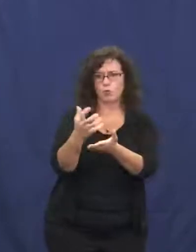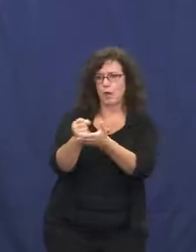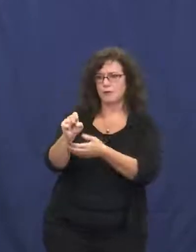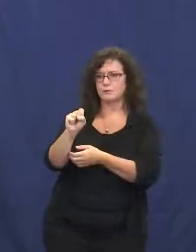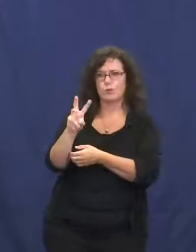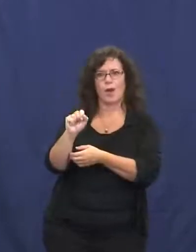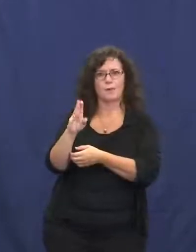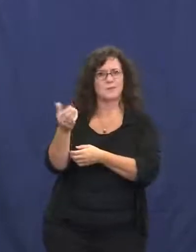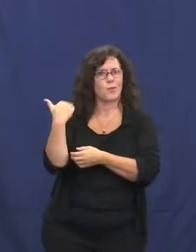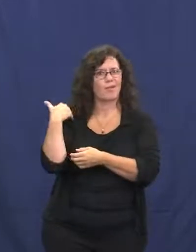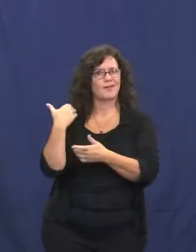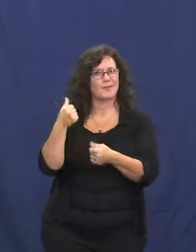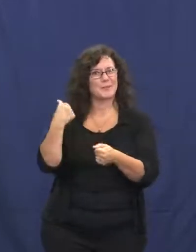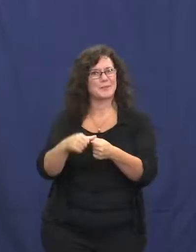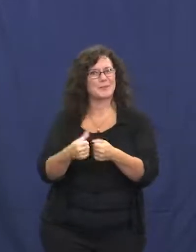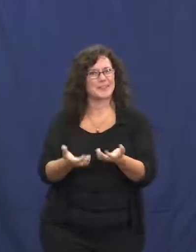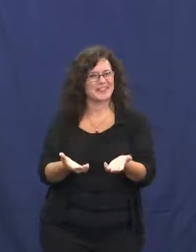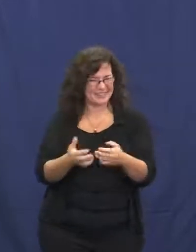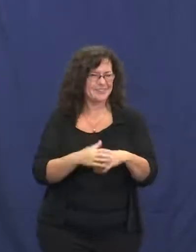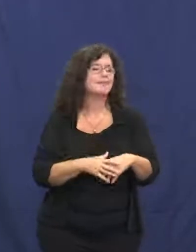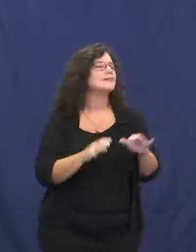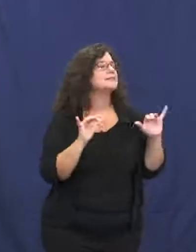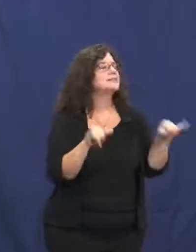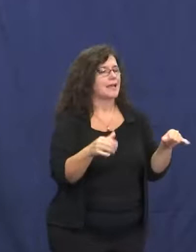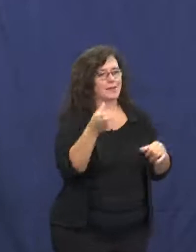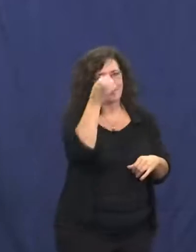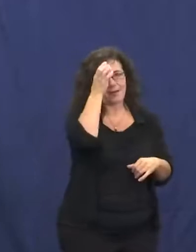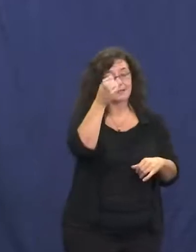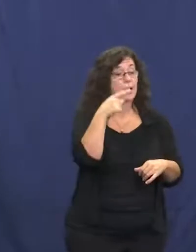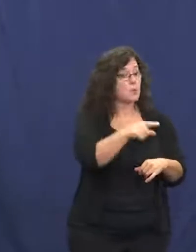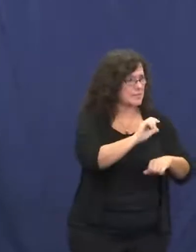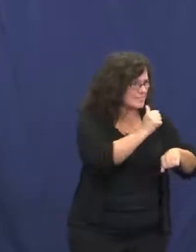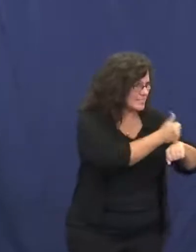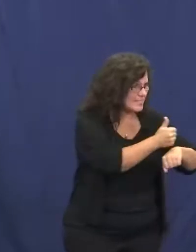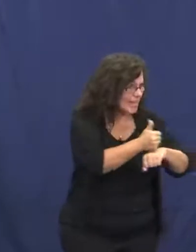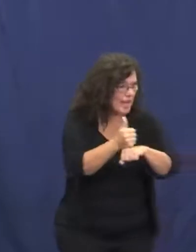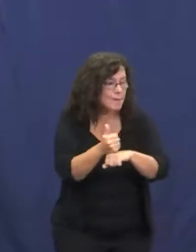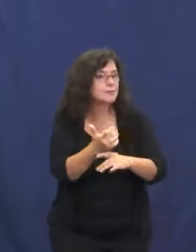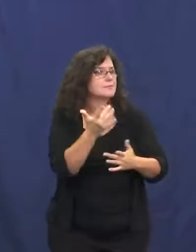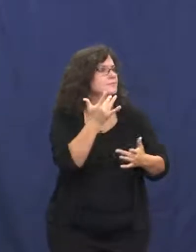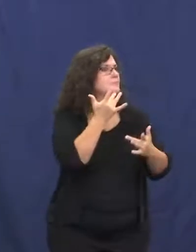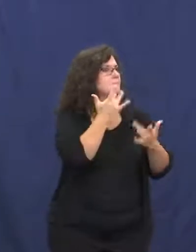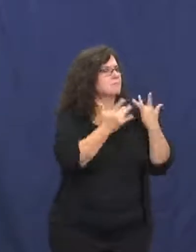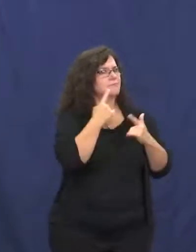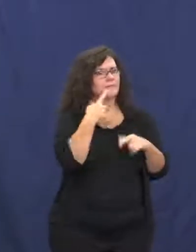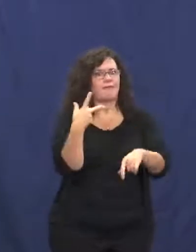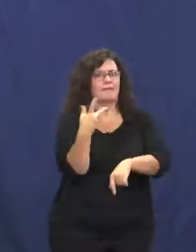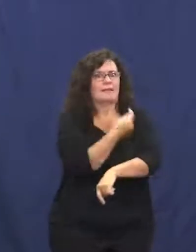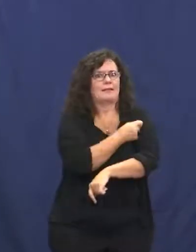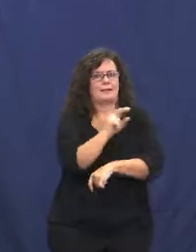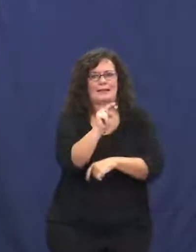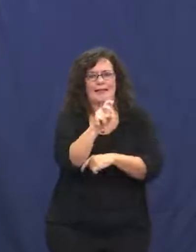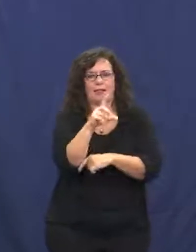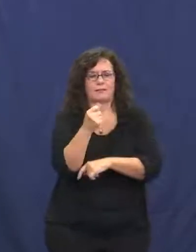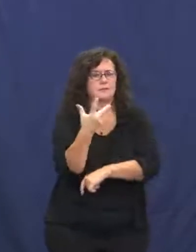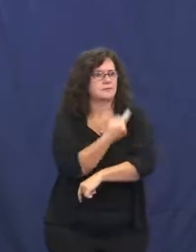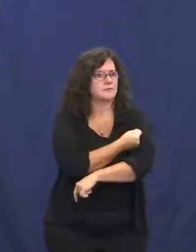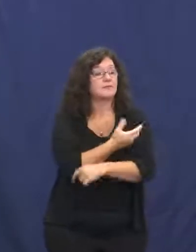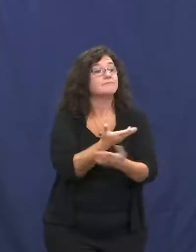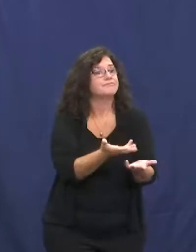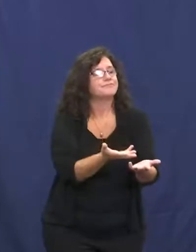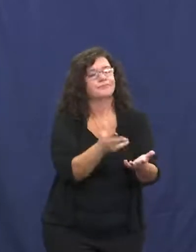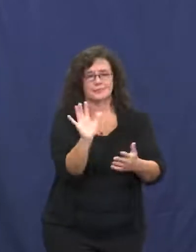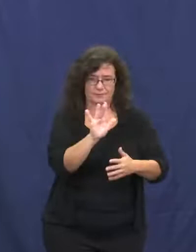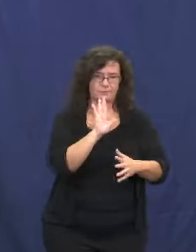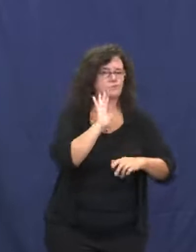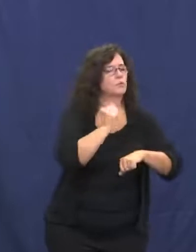when the vaccine is ready. So with that, I just say thank you, Ventura County, for all you've done. We're heading in a great direction. You heard the state validate that yesterday,